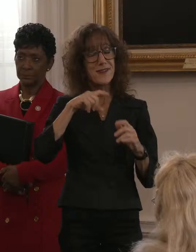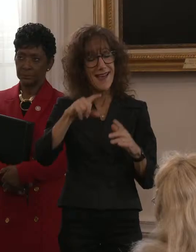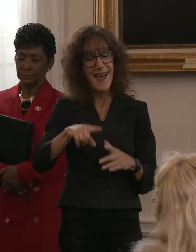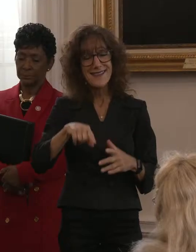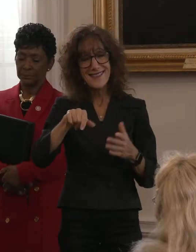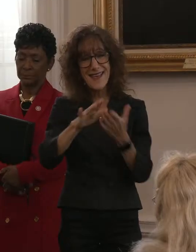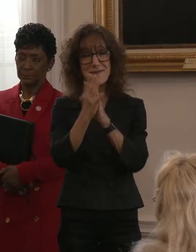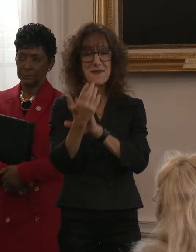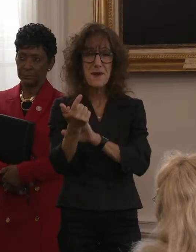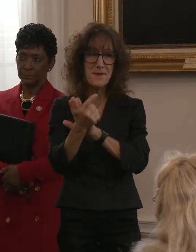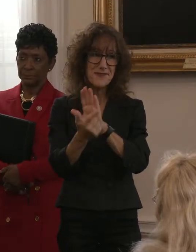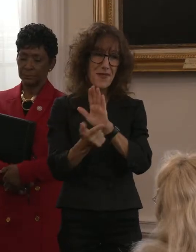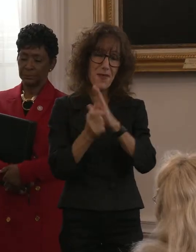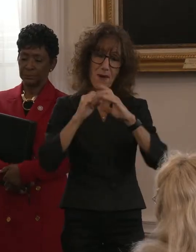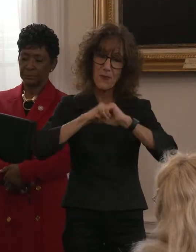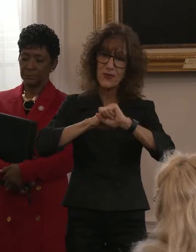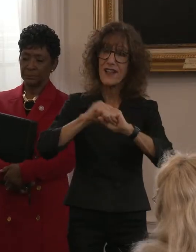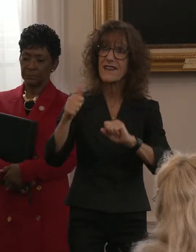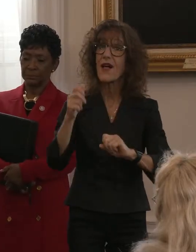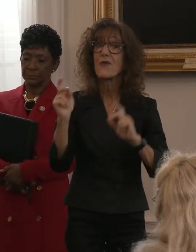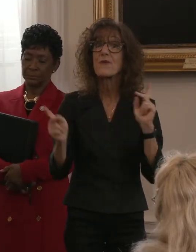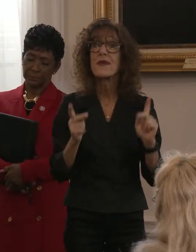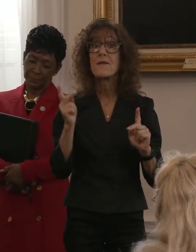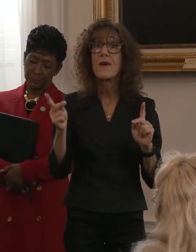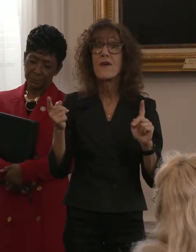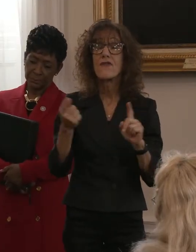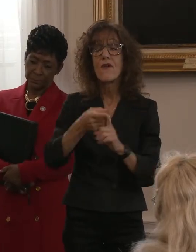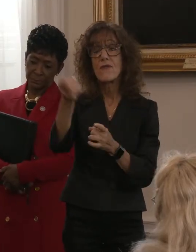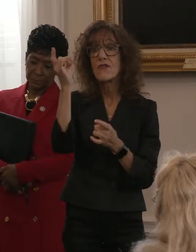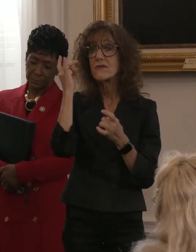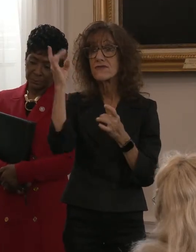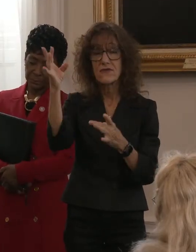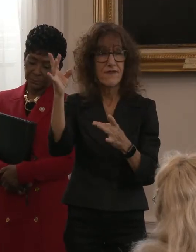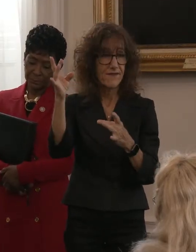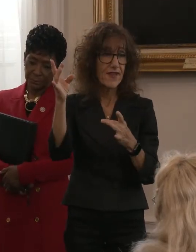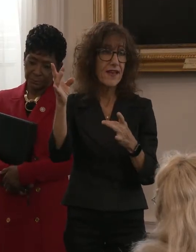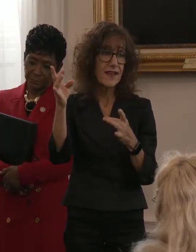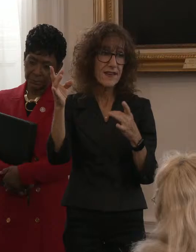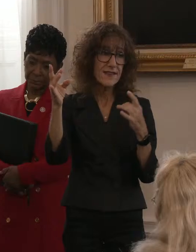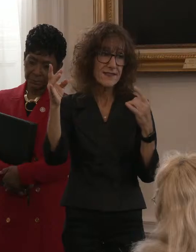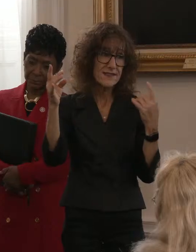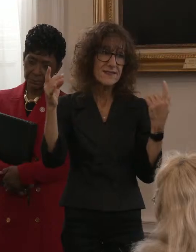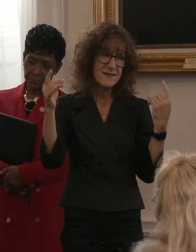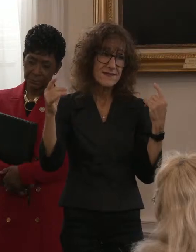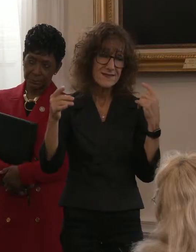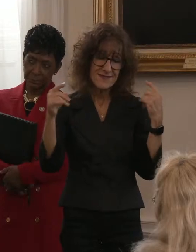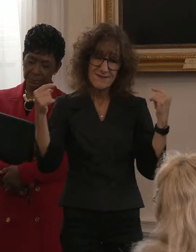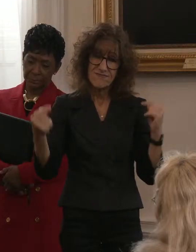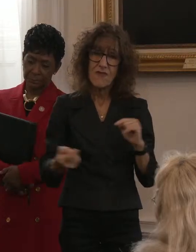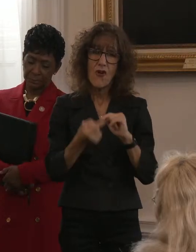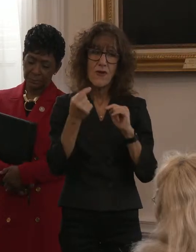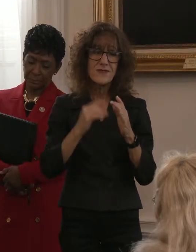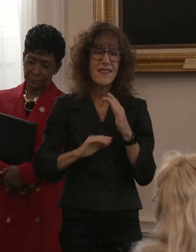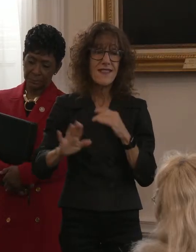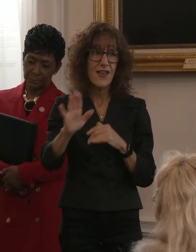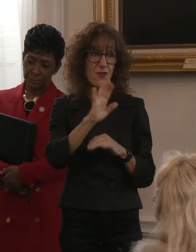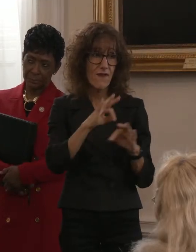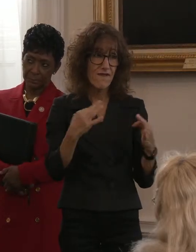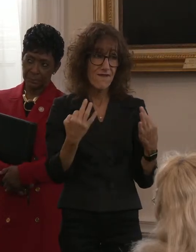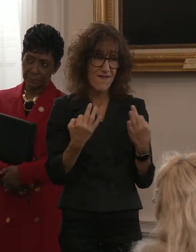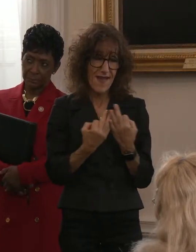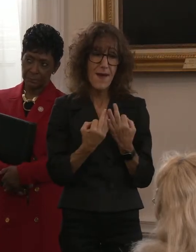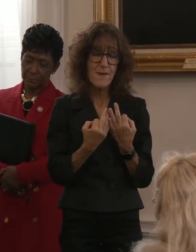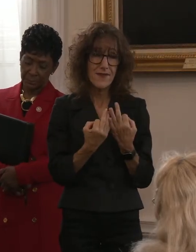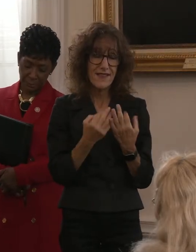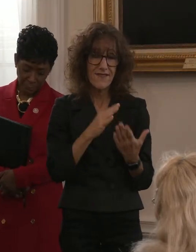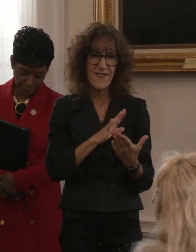its fullest extent and protect others from the horrific harms that your loved one had to face. It's always hard to transition from